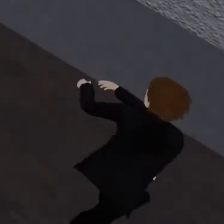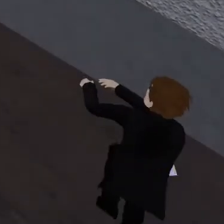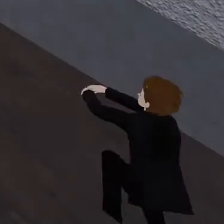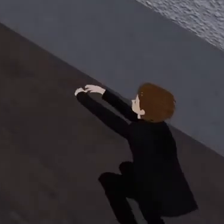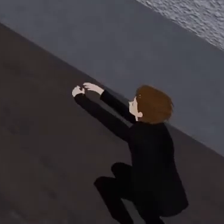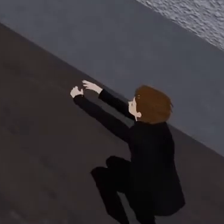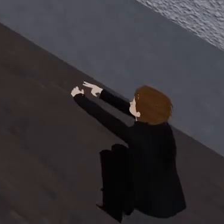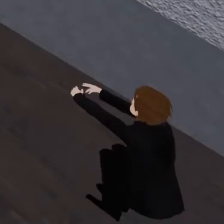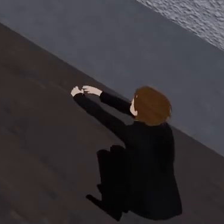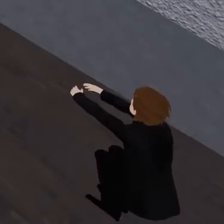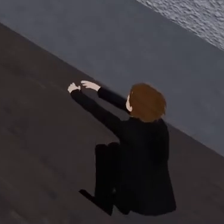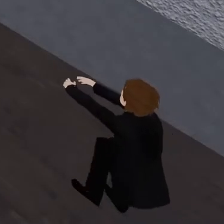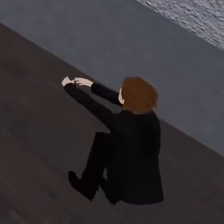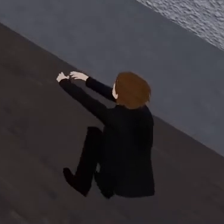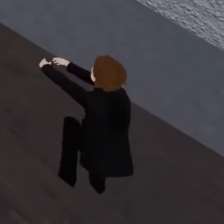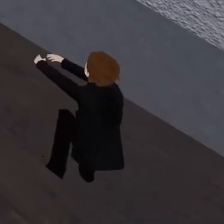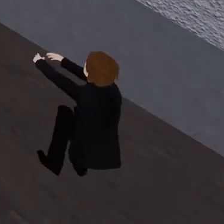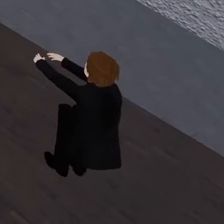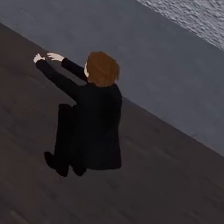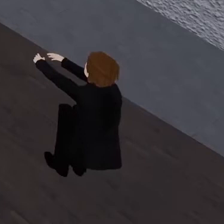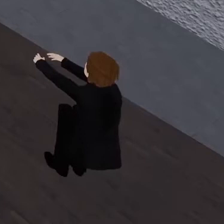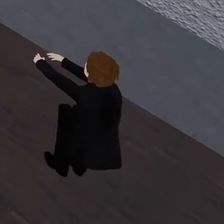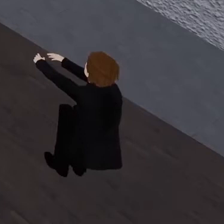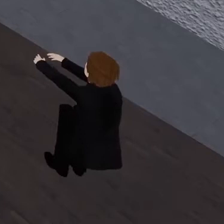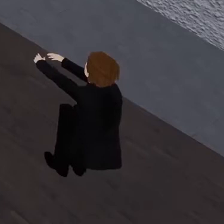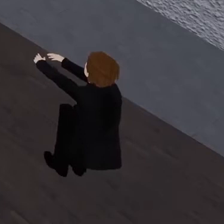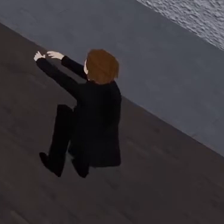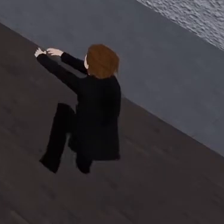How dare you? How dare you? How dare you? How dare you?